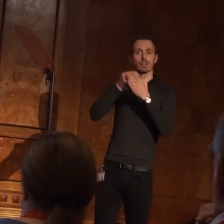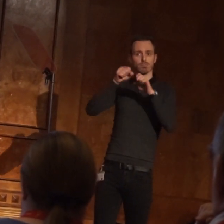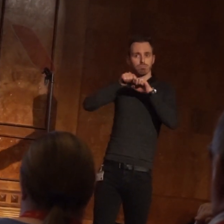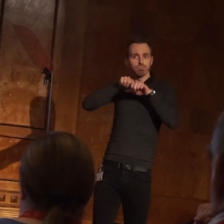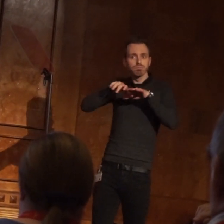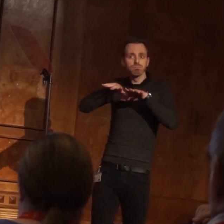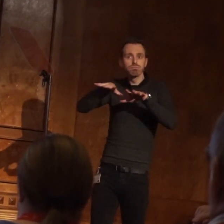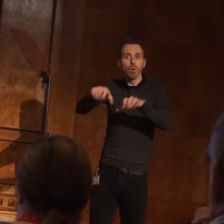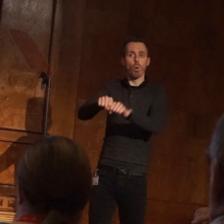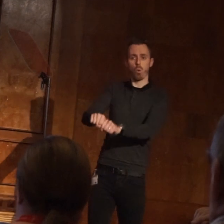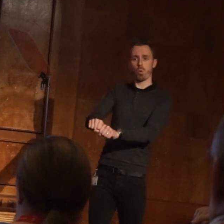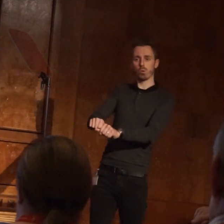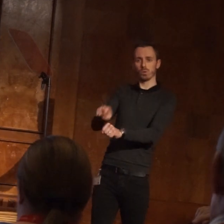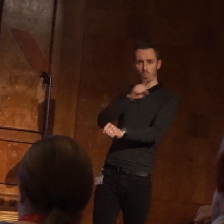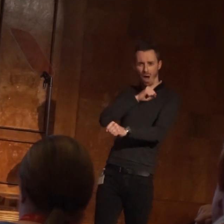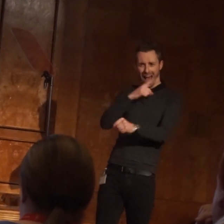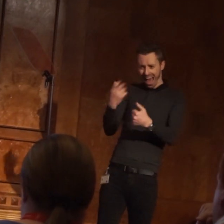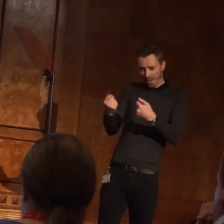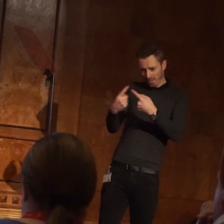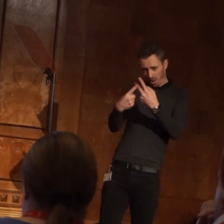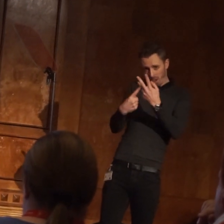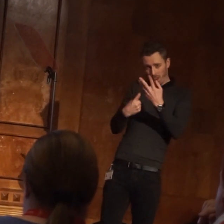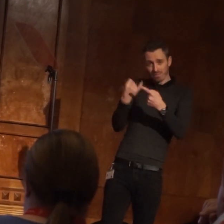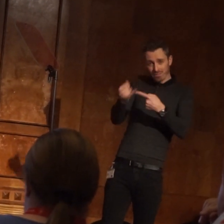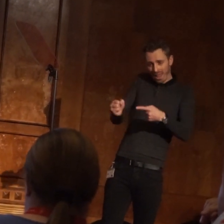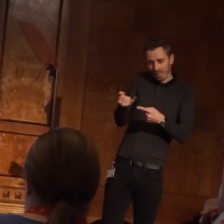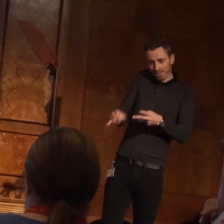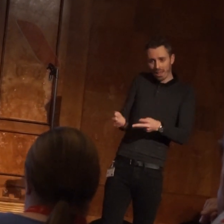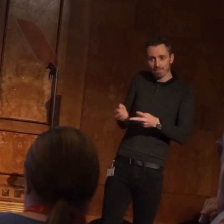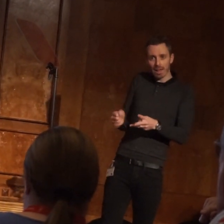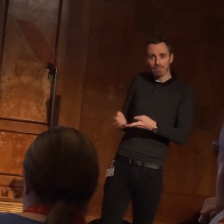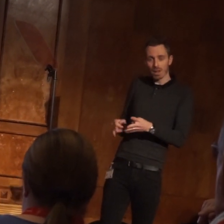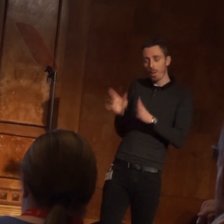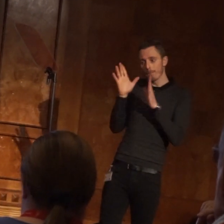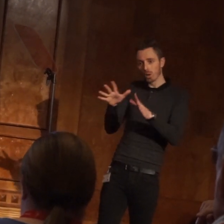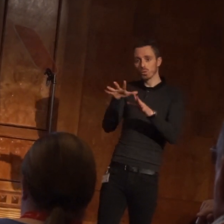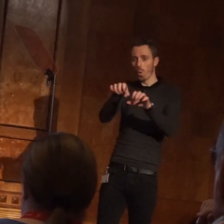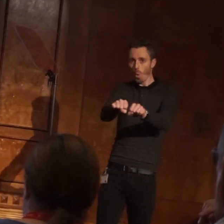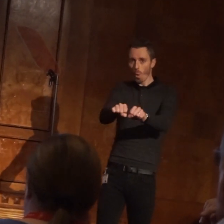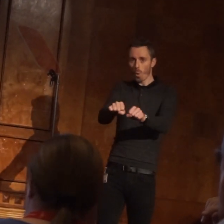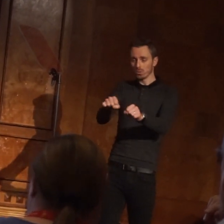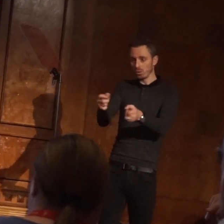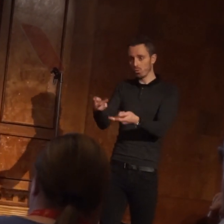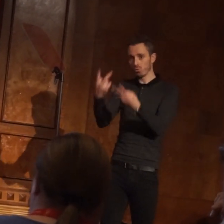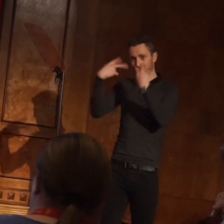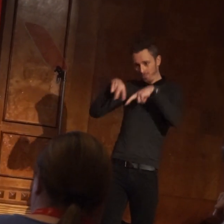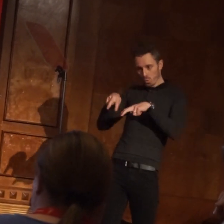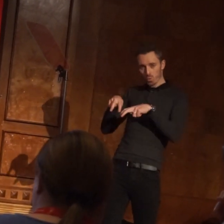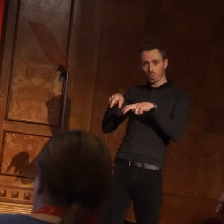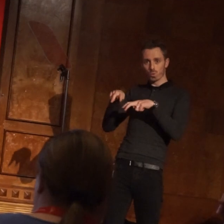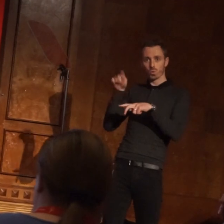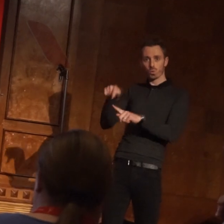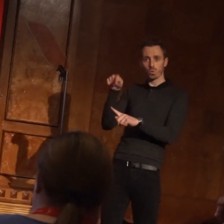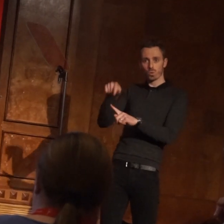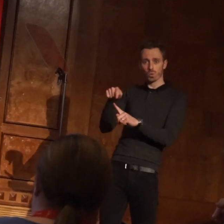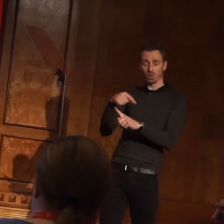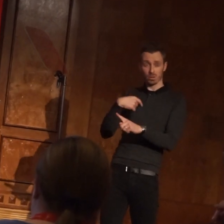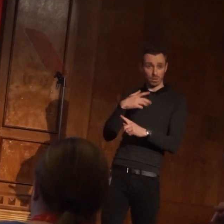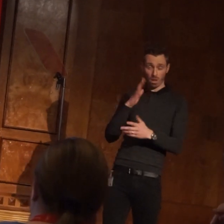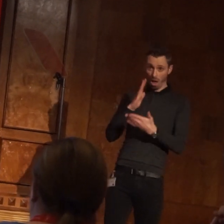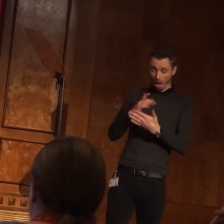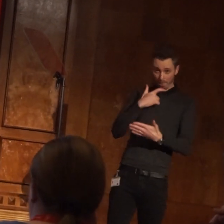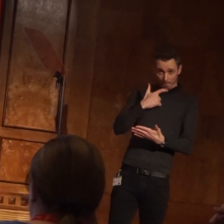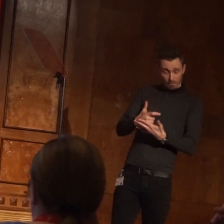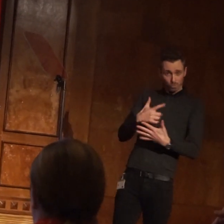are examined and hopefully repaired. It's shocking, absolutely shocking, that the government is willing